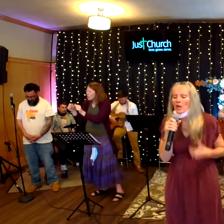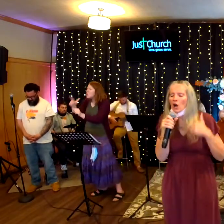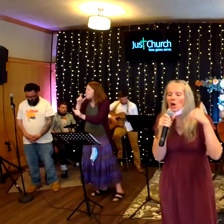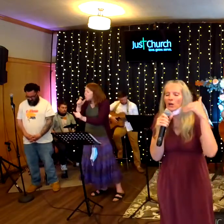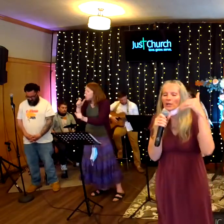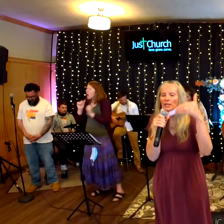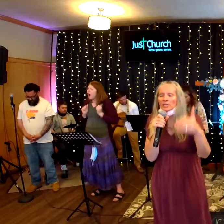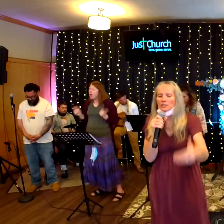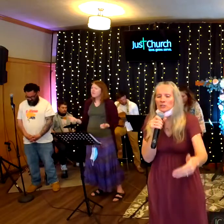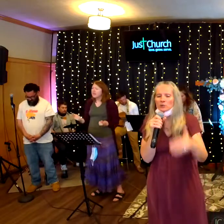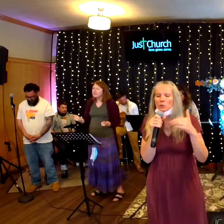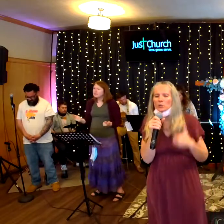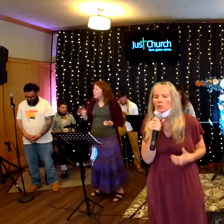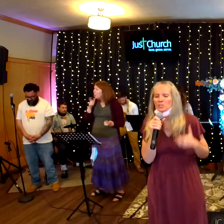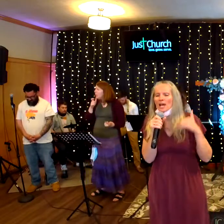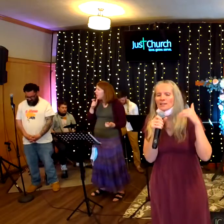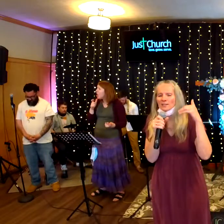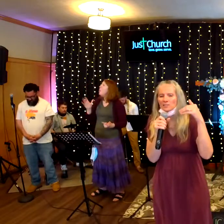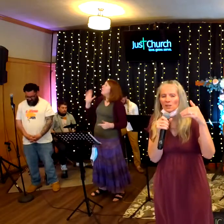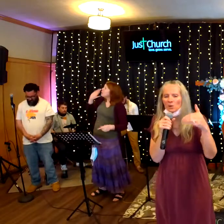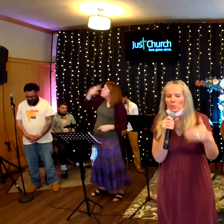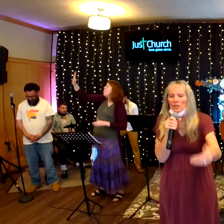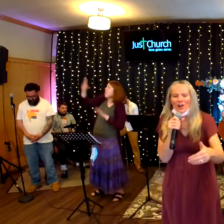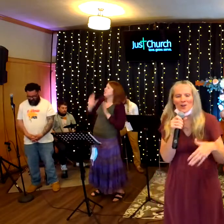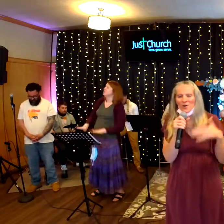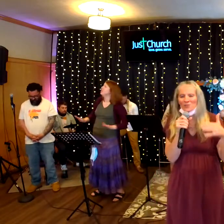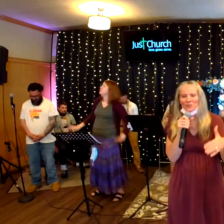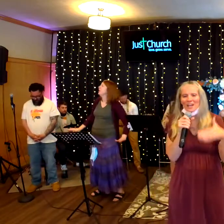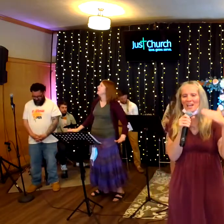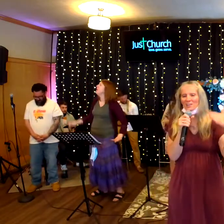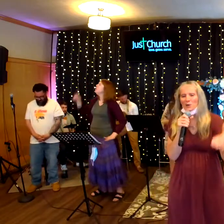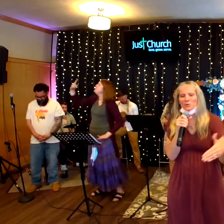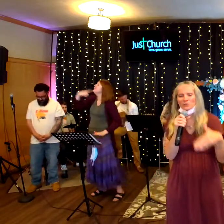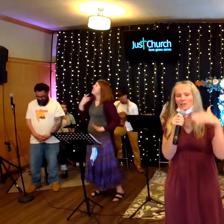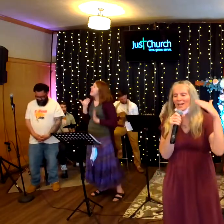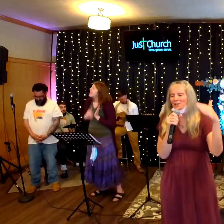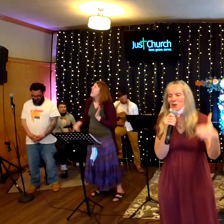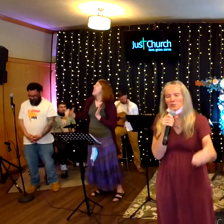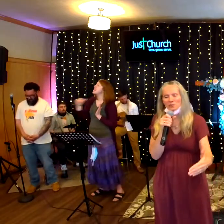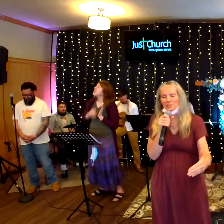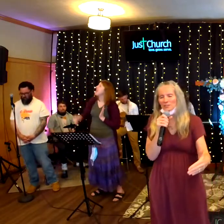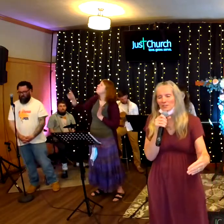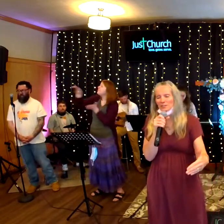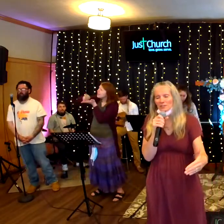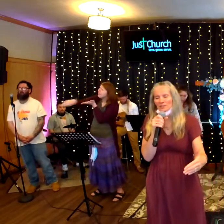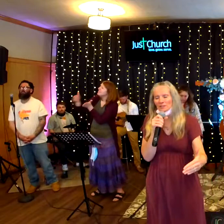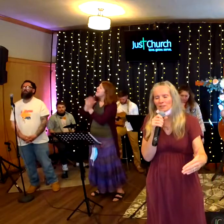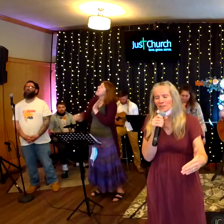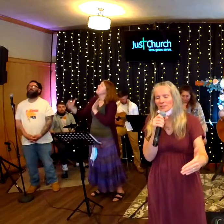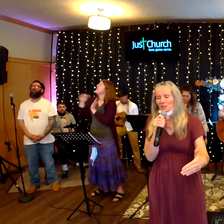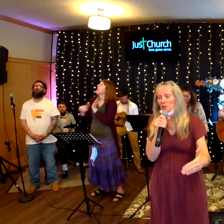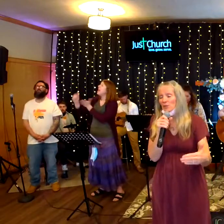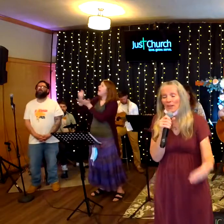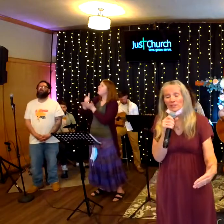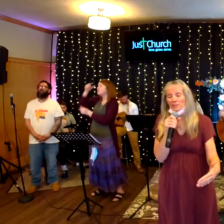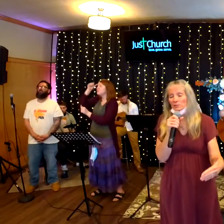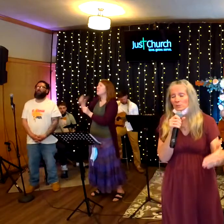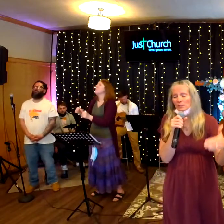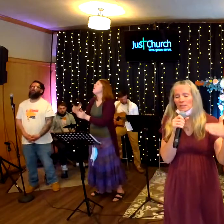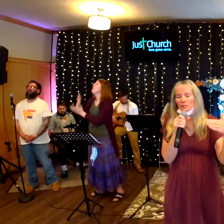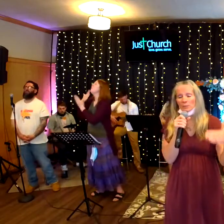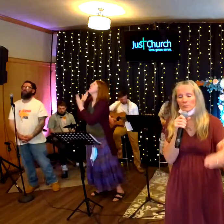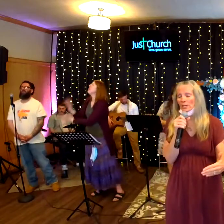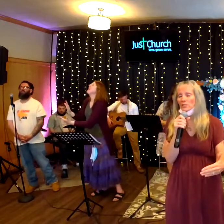we are in you, who you tell us we are over and over and over. We thank